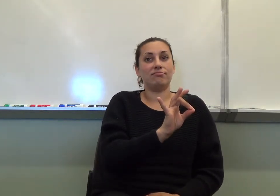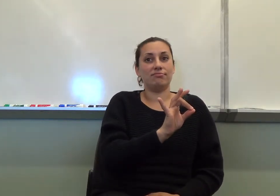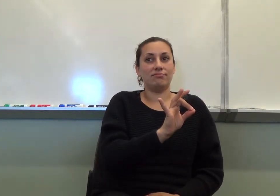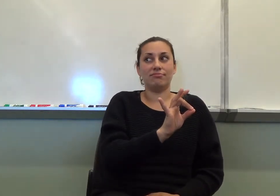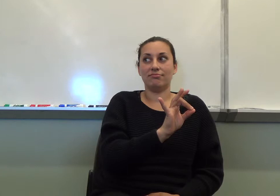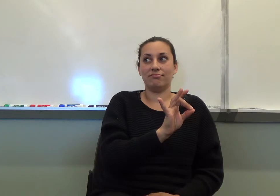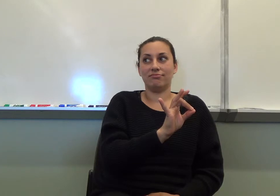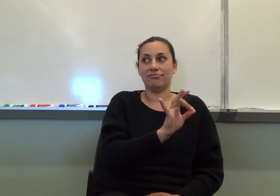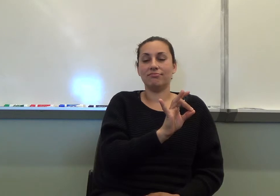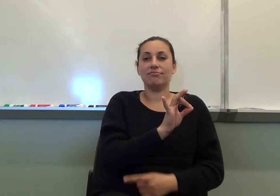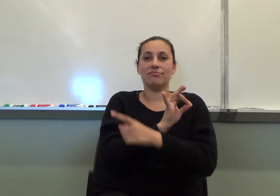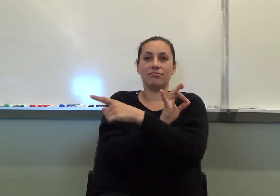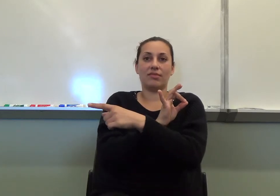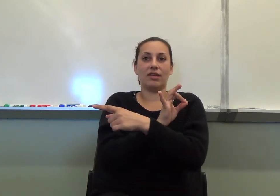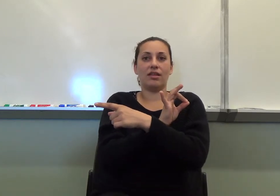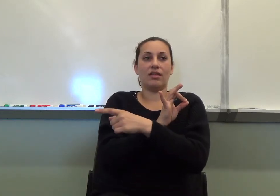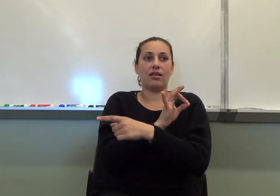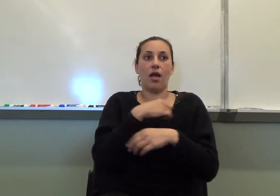Irrational? I'm waiting.